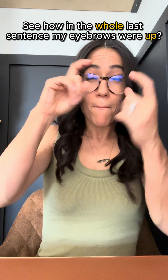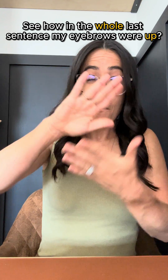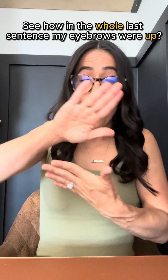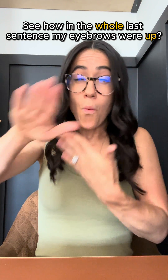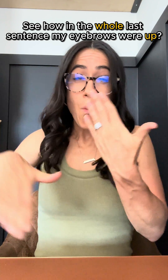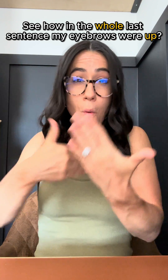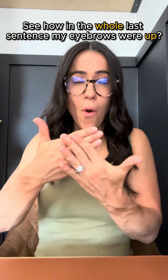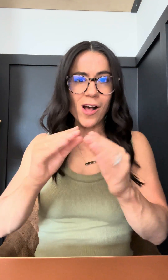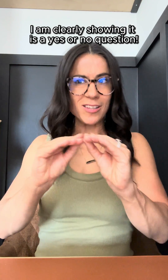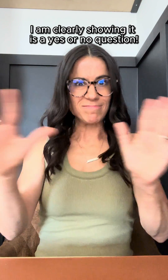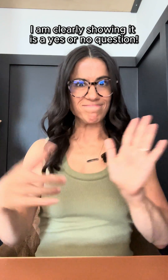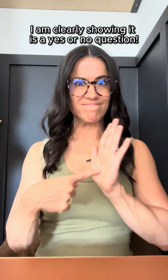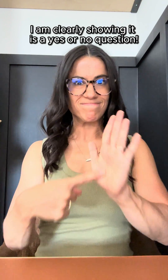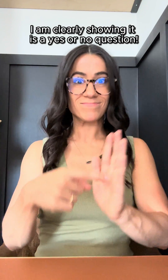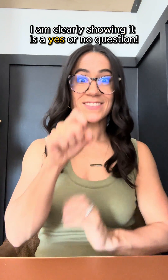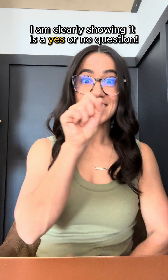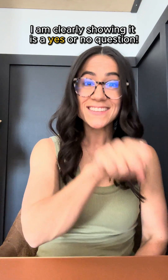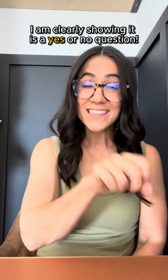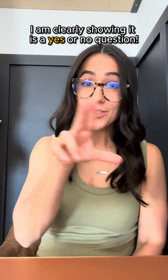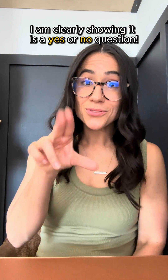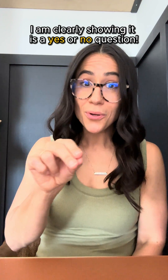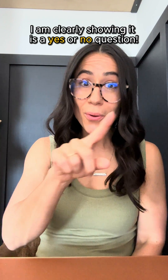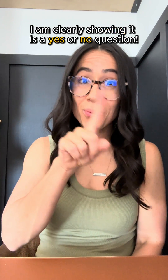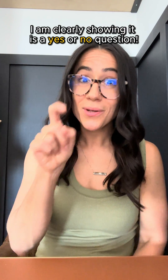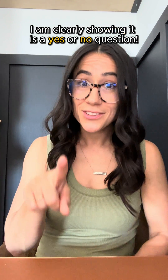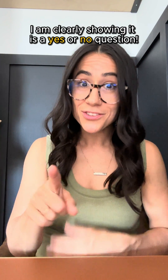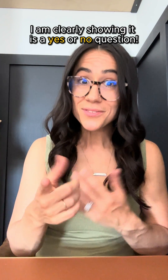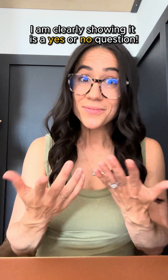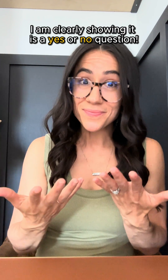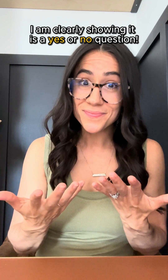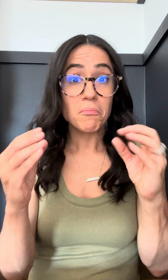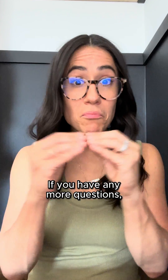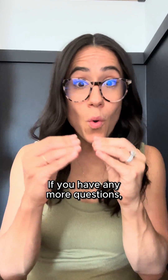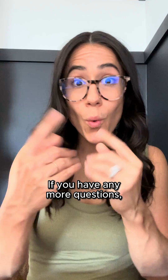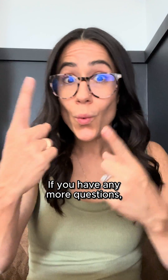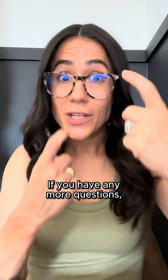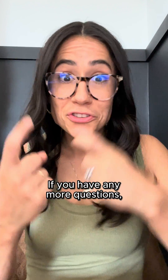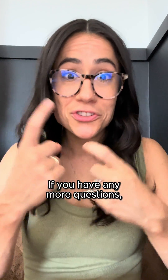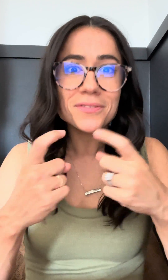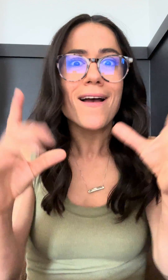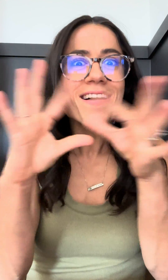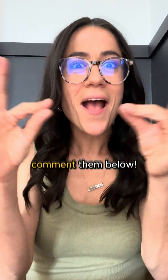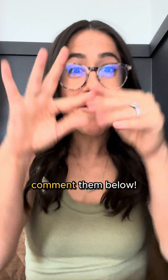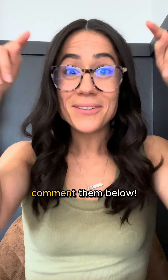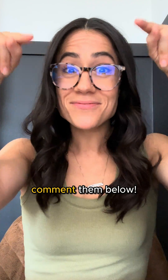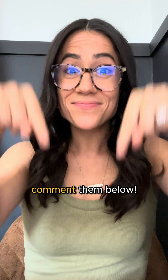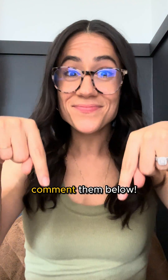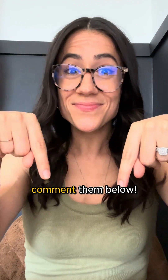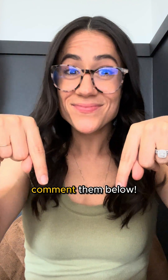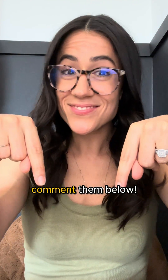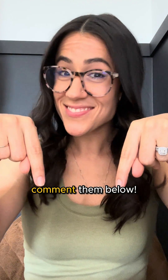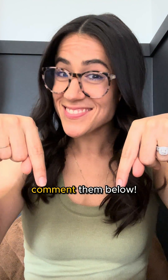up? I am clearly showing it is a yes or no question. If you have more questions, comment them below.